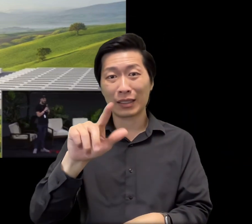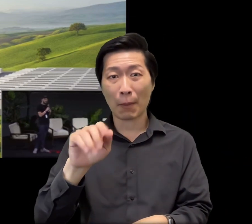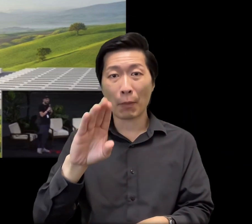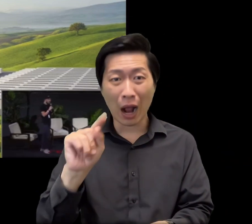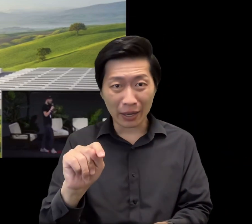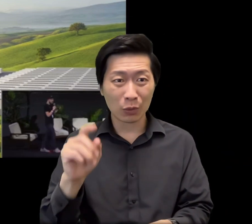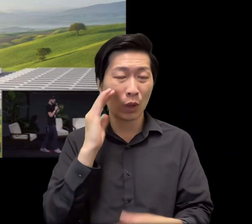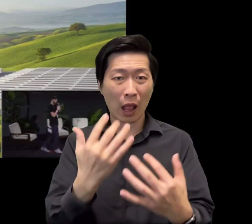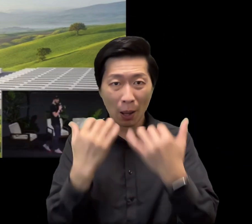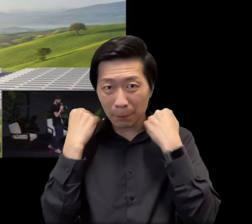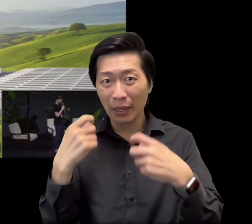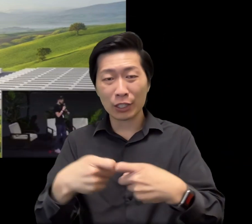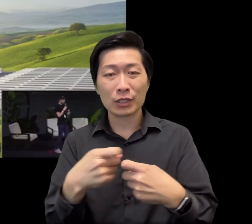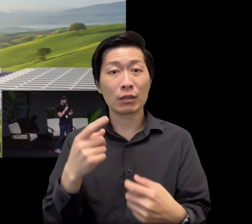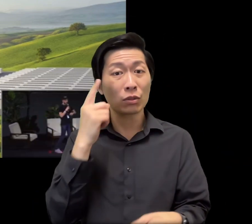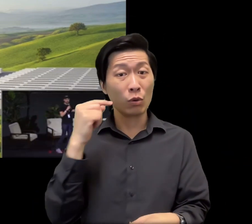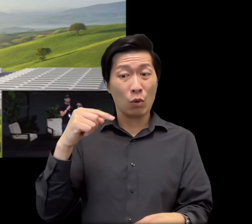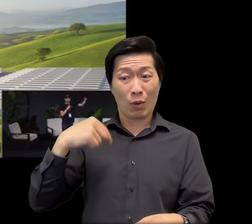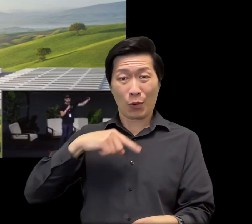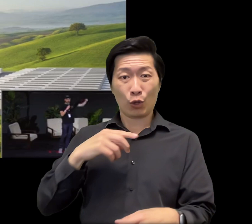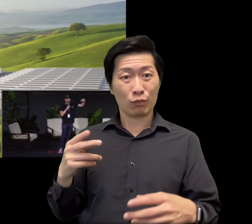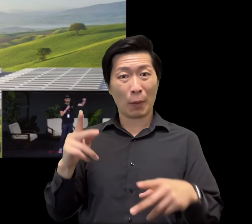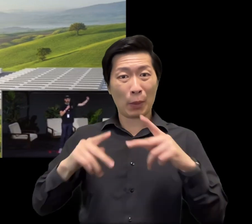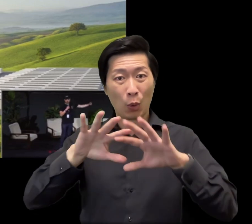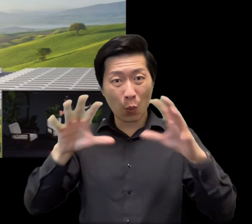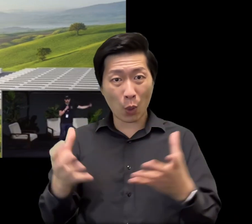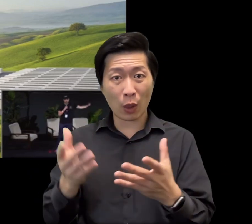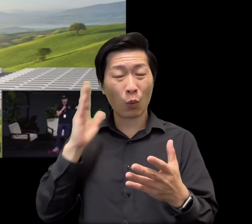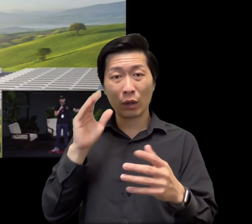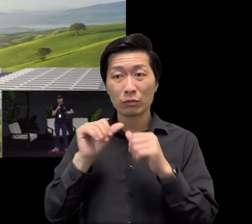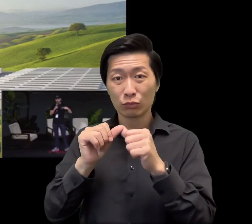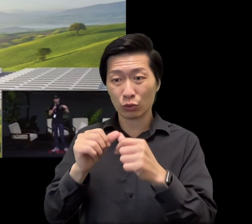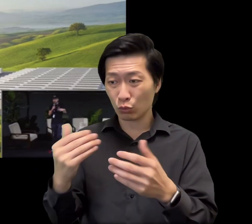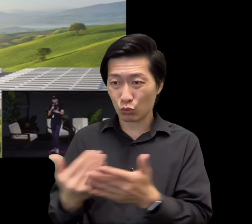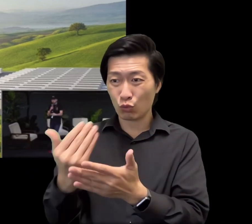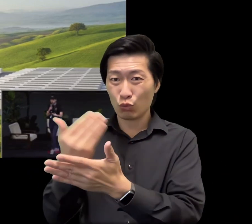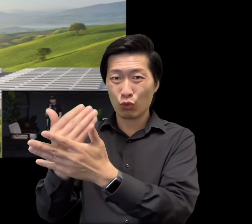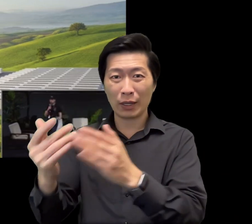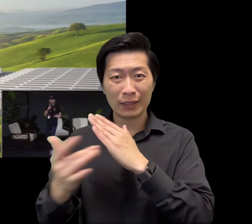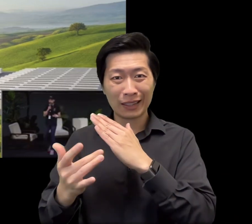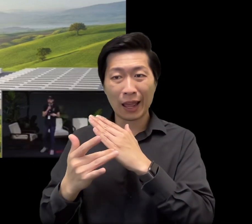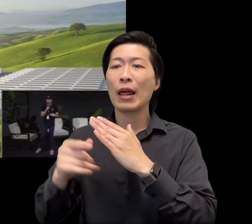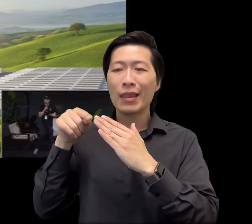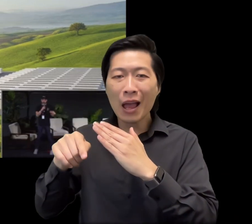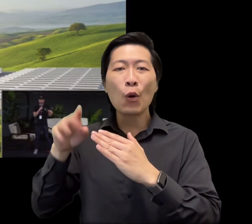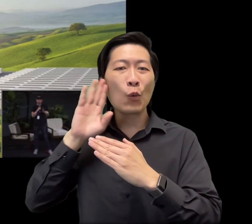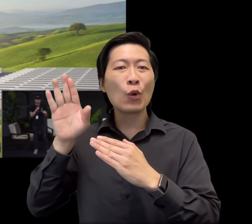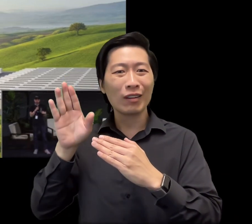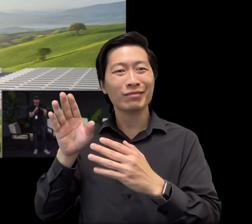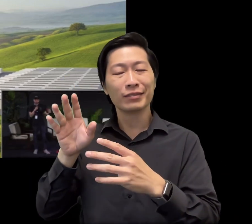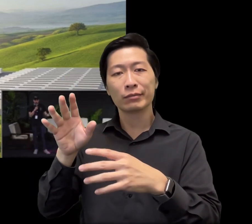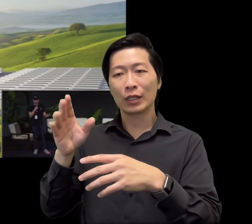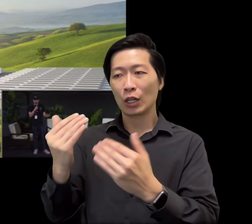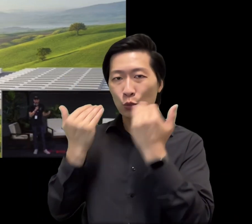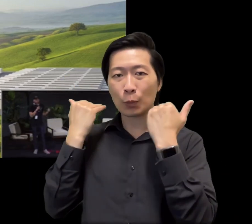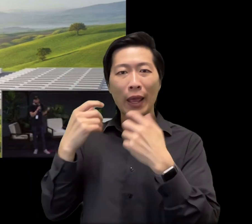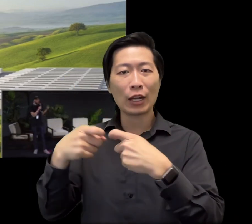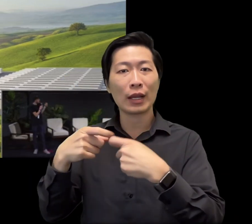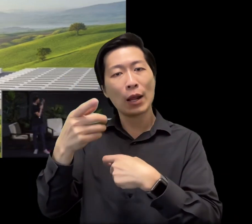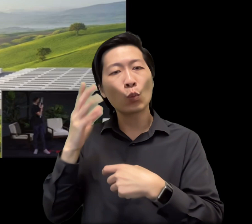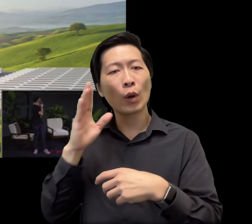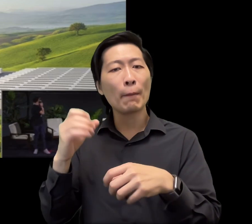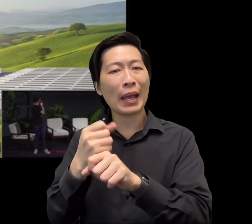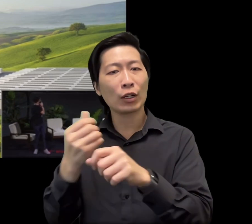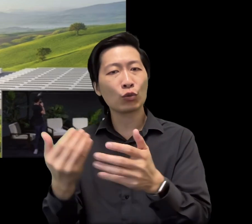as humanity, we need to realize that we're just going to grow our energy consumption, and a ton of new technologies will basically create that. And